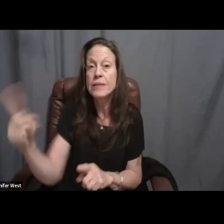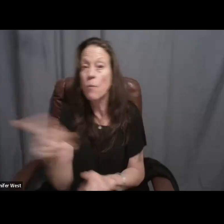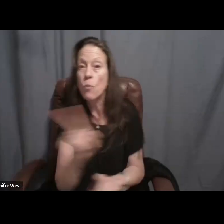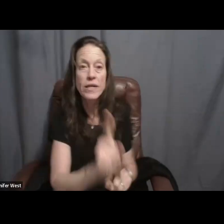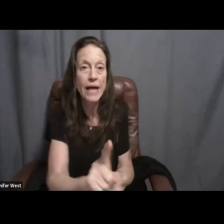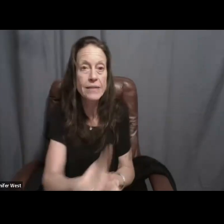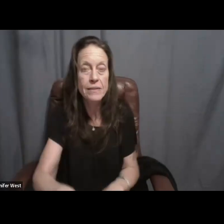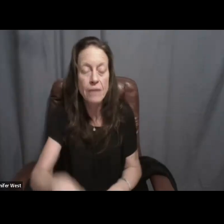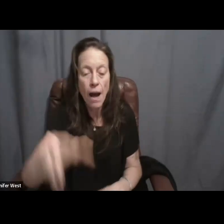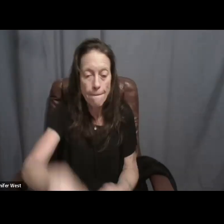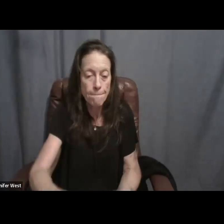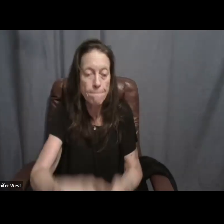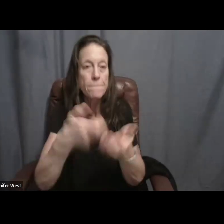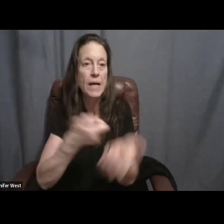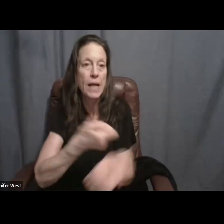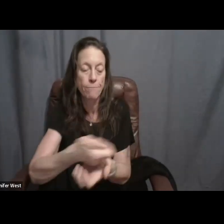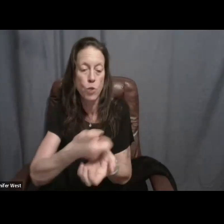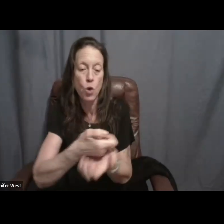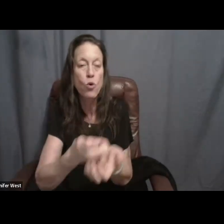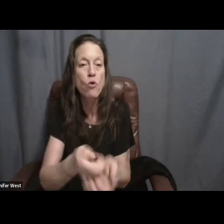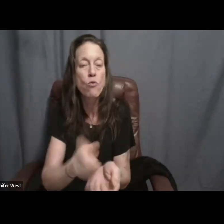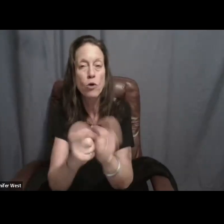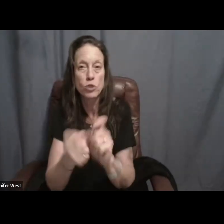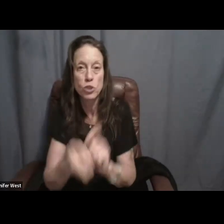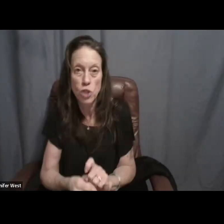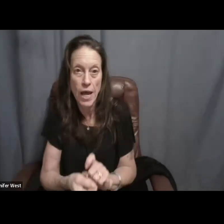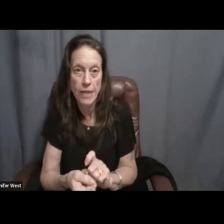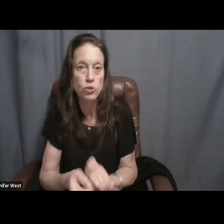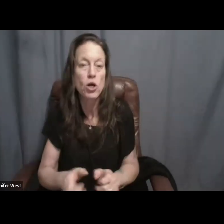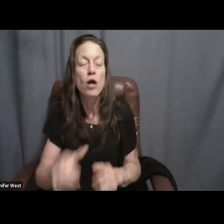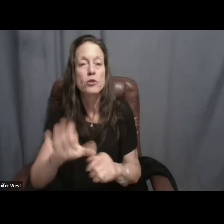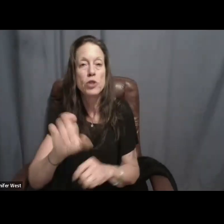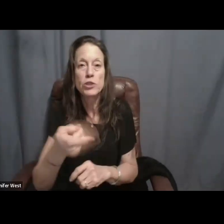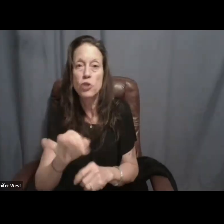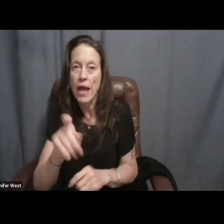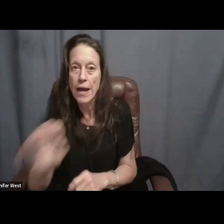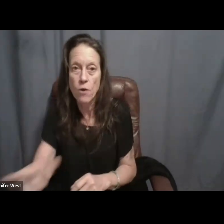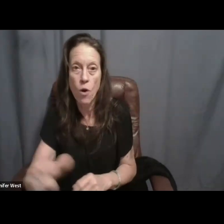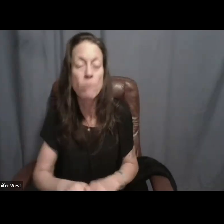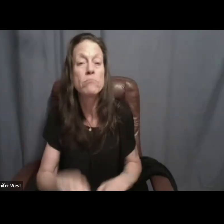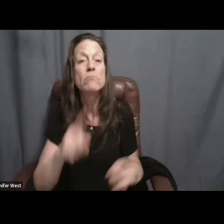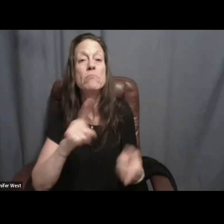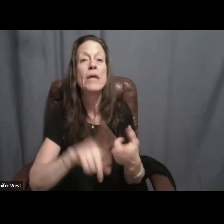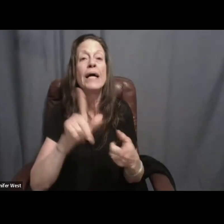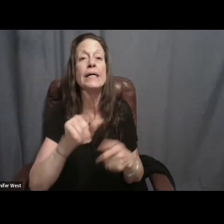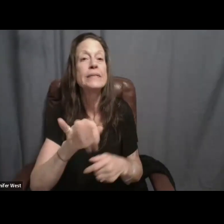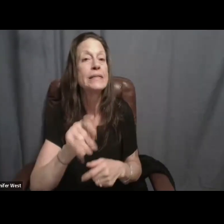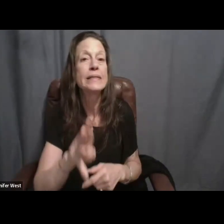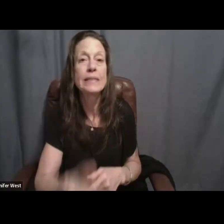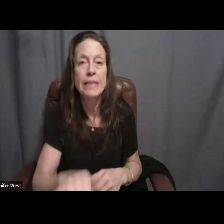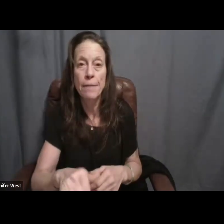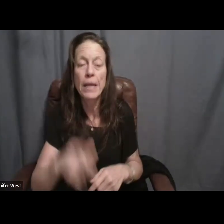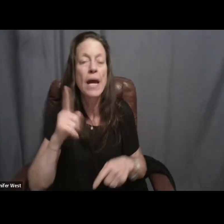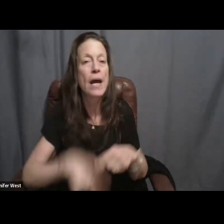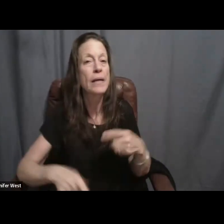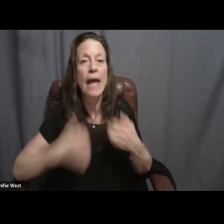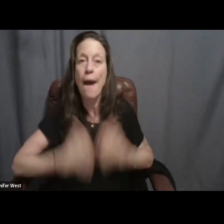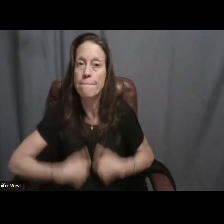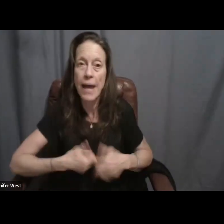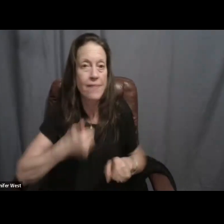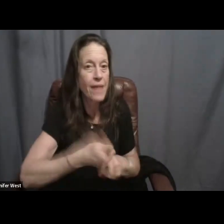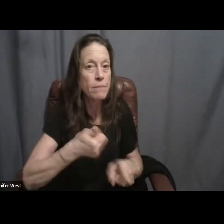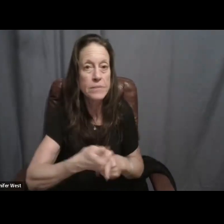Timmy cannot feed himself. He cannot change himself. He cannot bathe himself. I mean, you name it. Timmy needs assistance in every possible way.